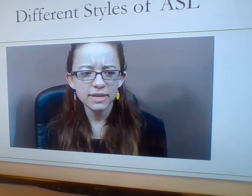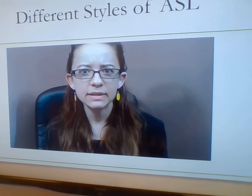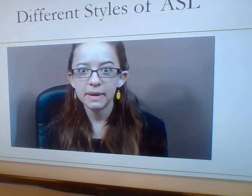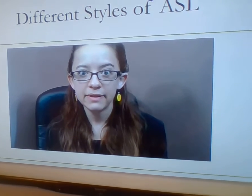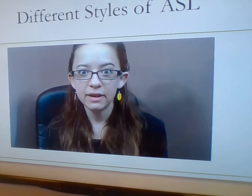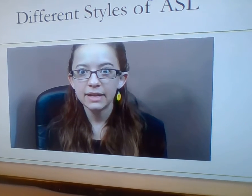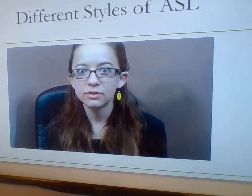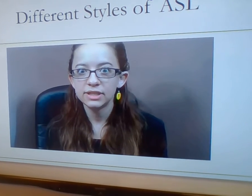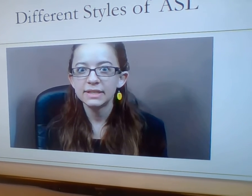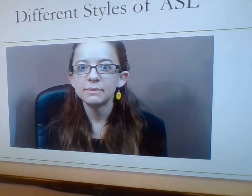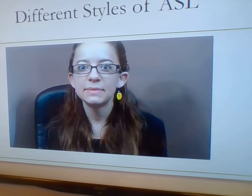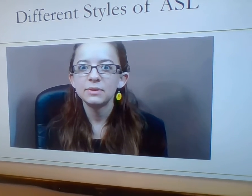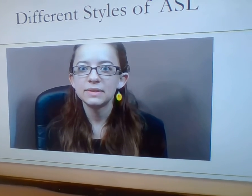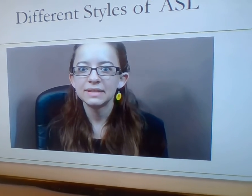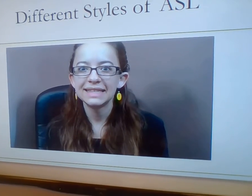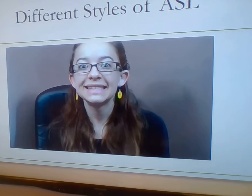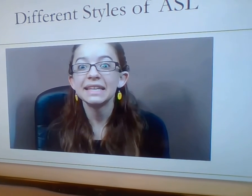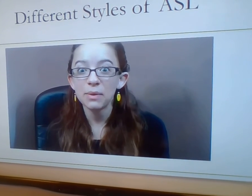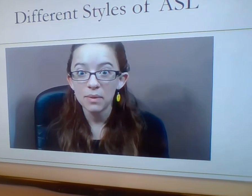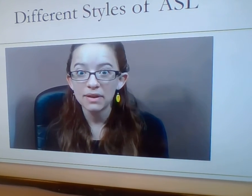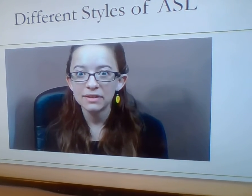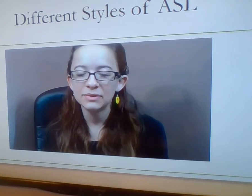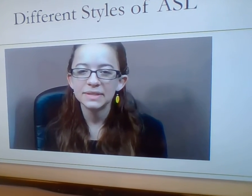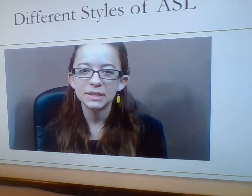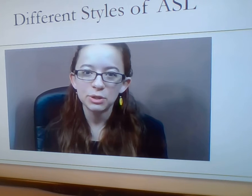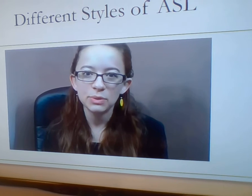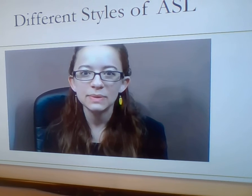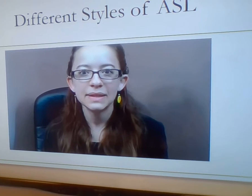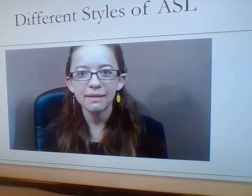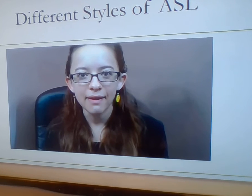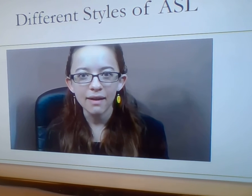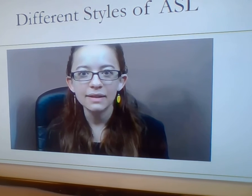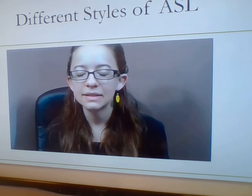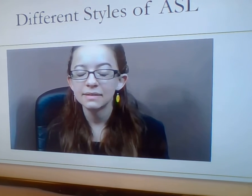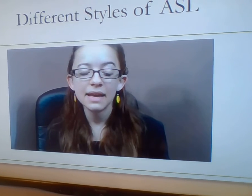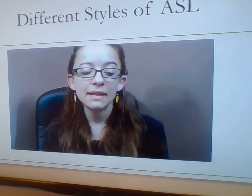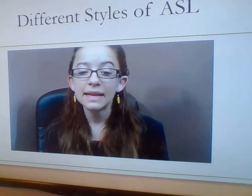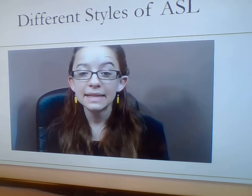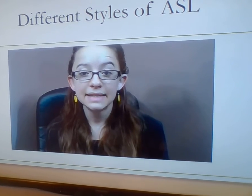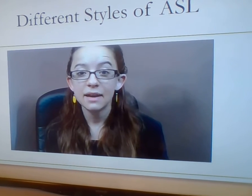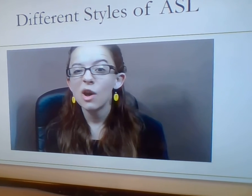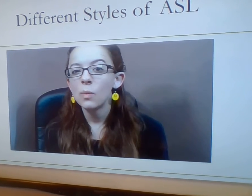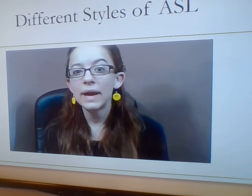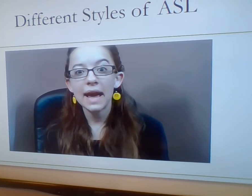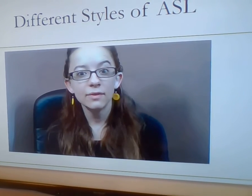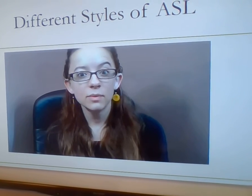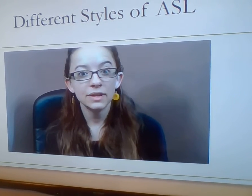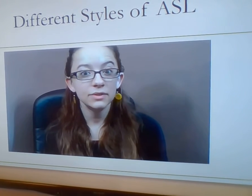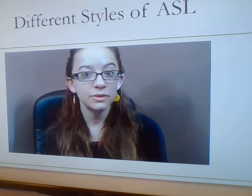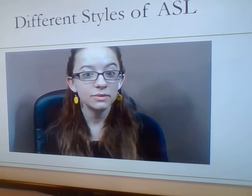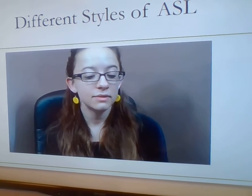Jenna's mother, I know she sometimes uses the C order, uses the twos and the thes, and like I said, whatever one you use, whether